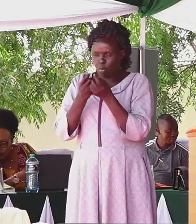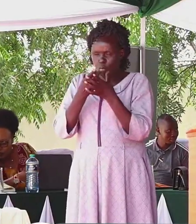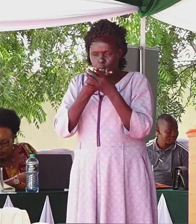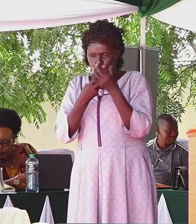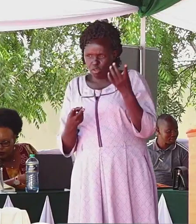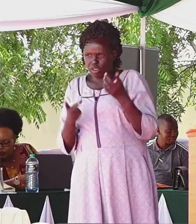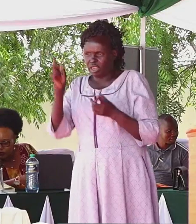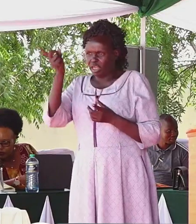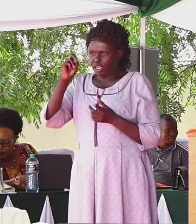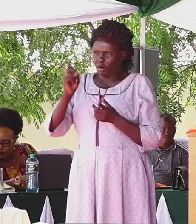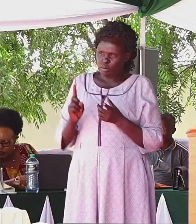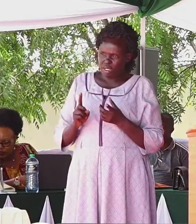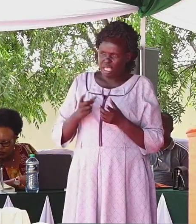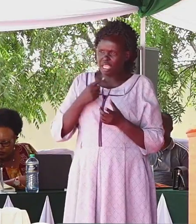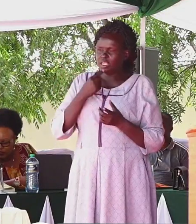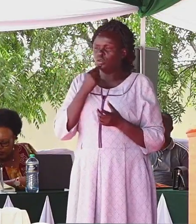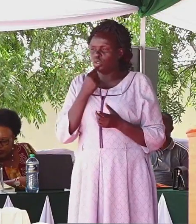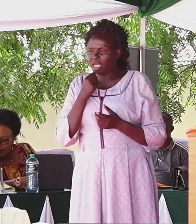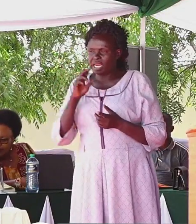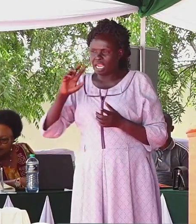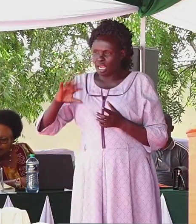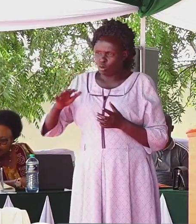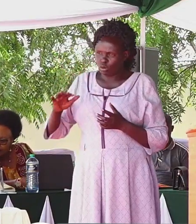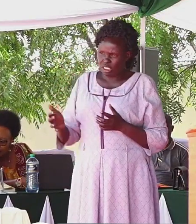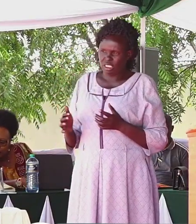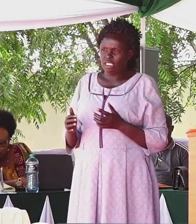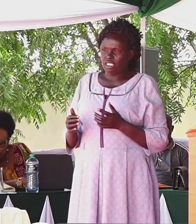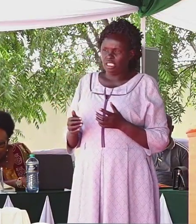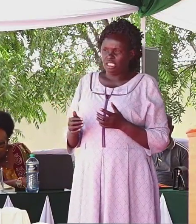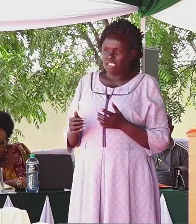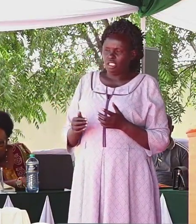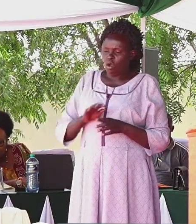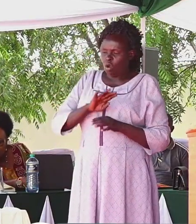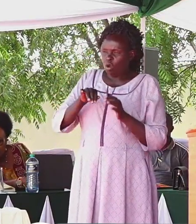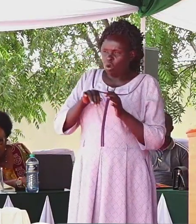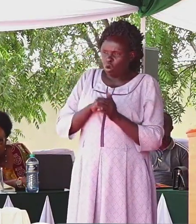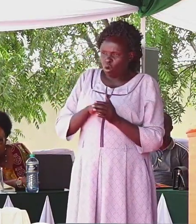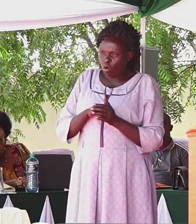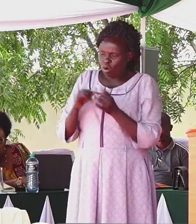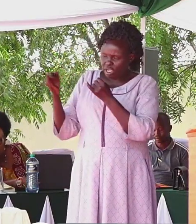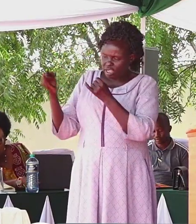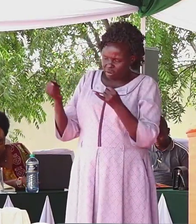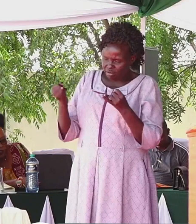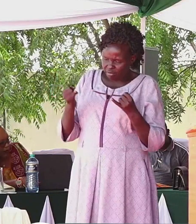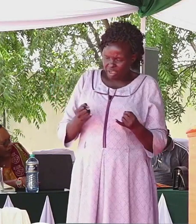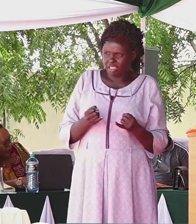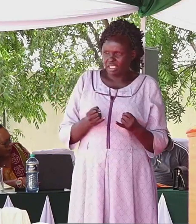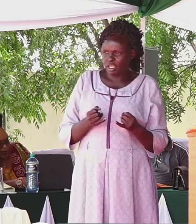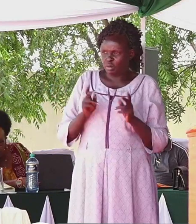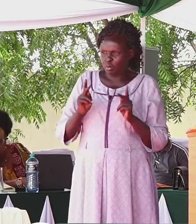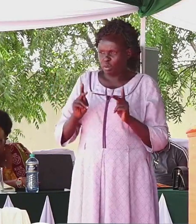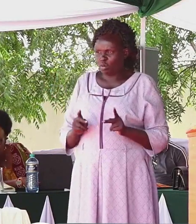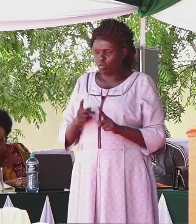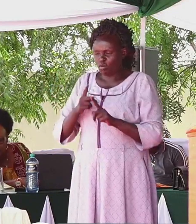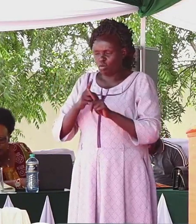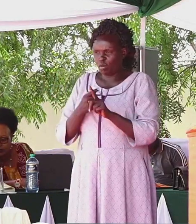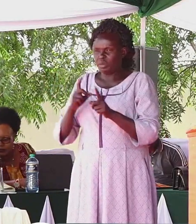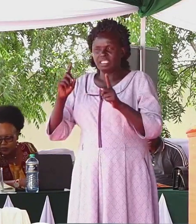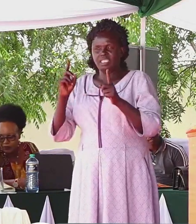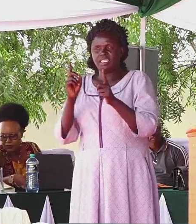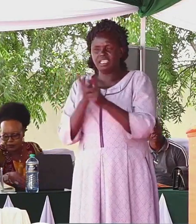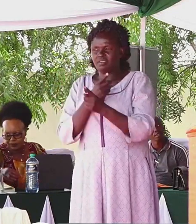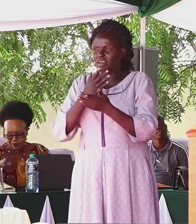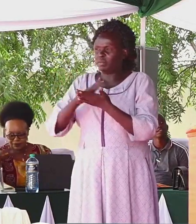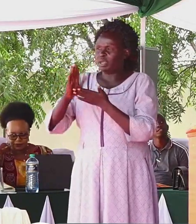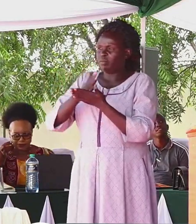Nairobi and Turkana County, all invited delegates from different parts of the